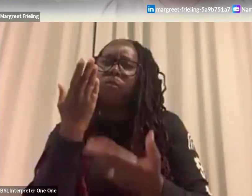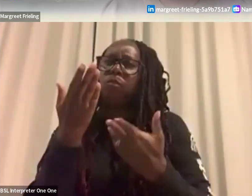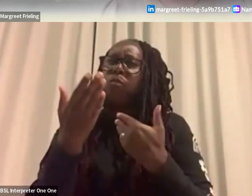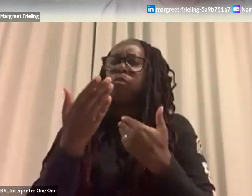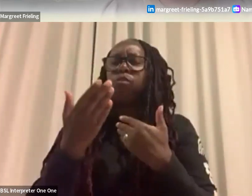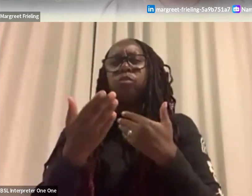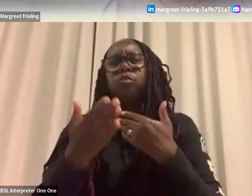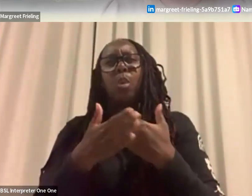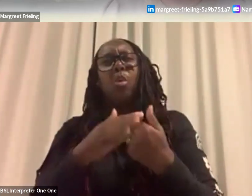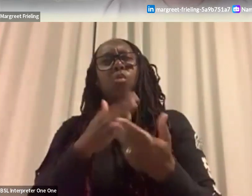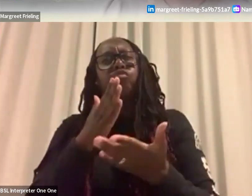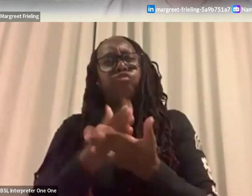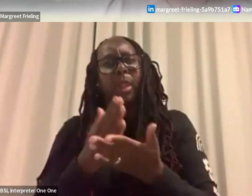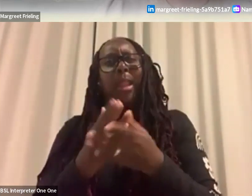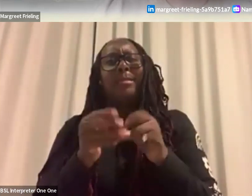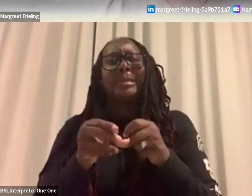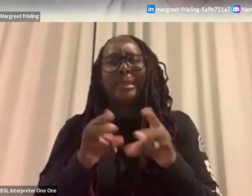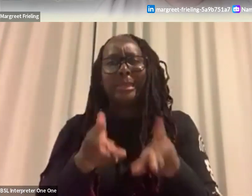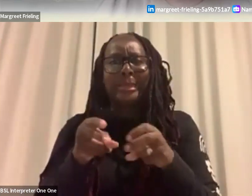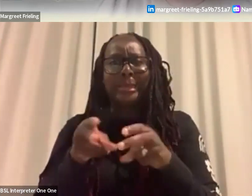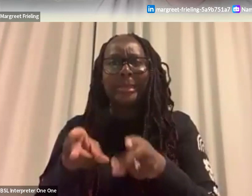and system-driven ways.